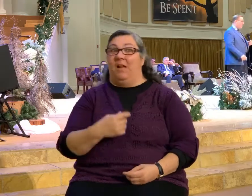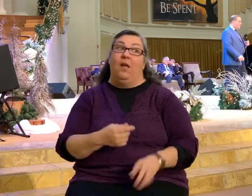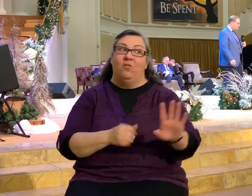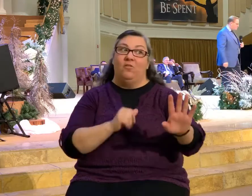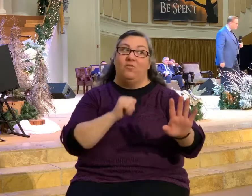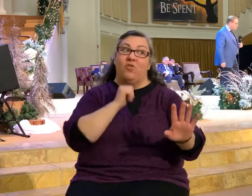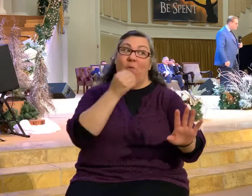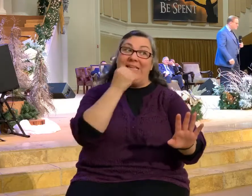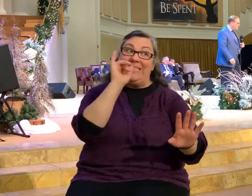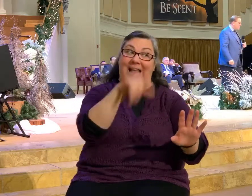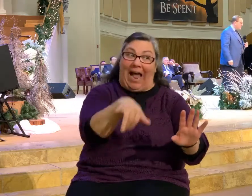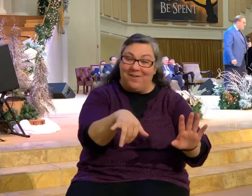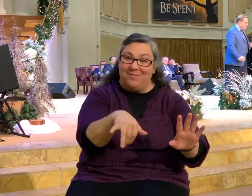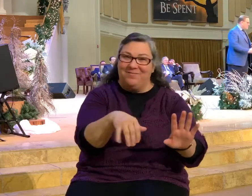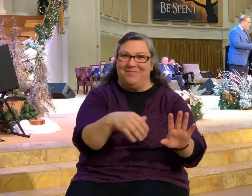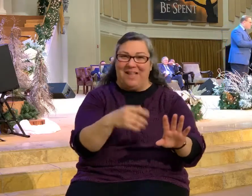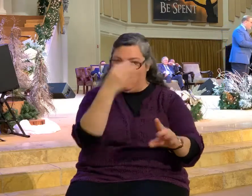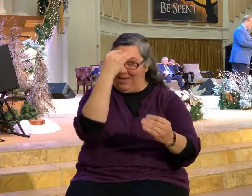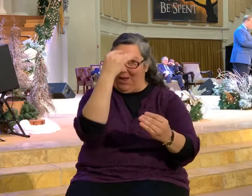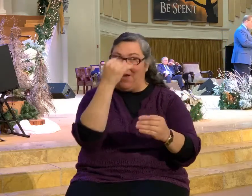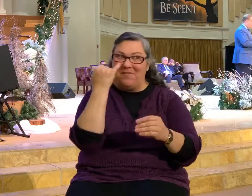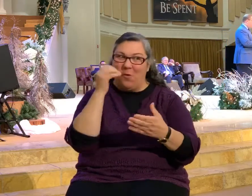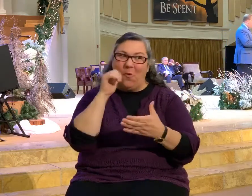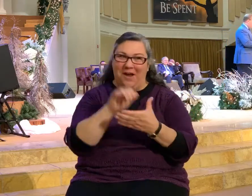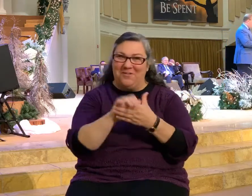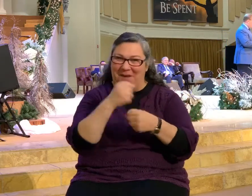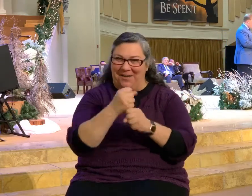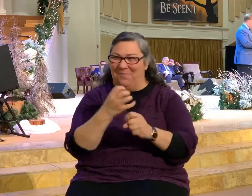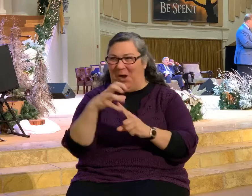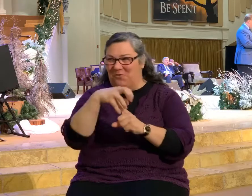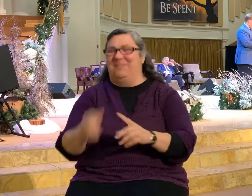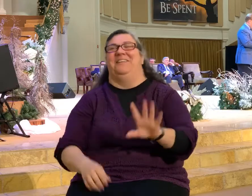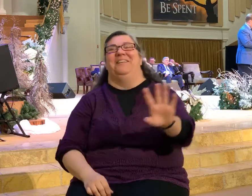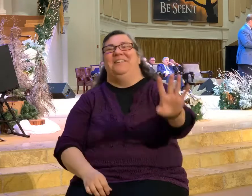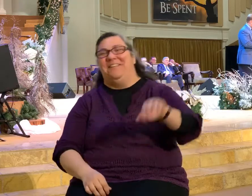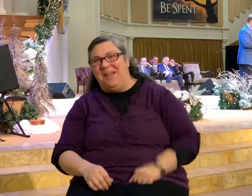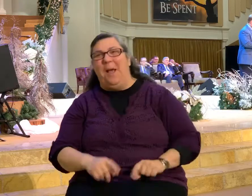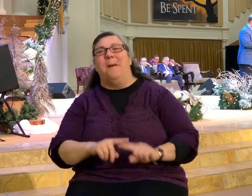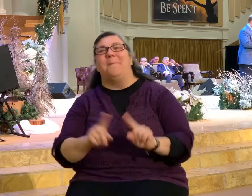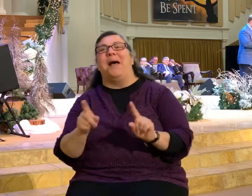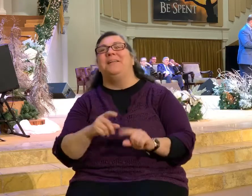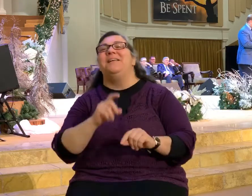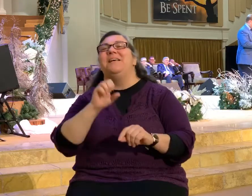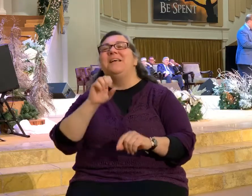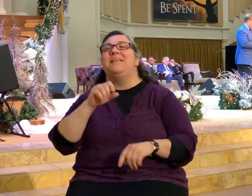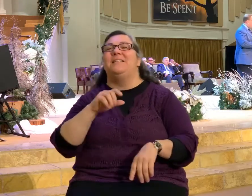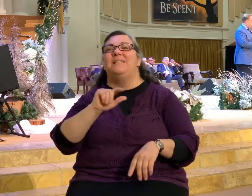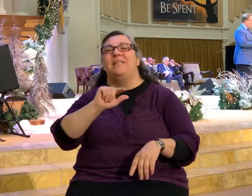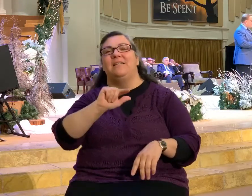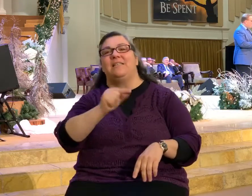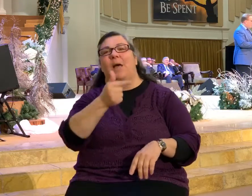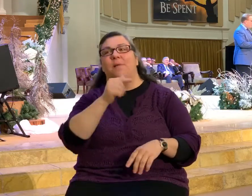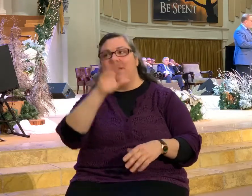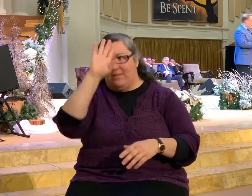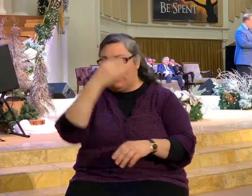wife prepared. His stepson that he had adopted at the convincing of his wife was a young man by the